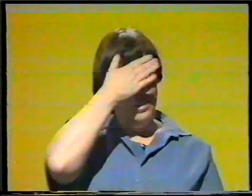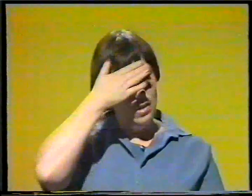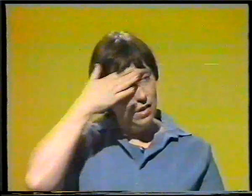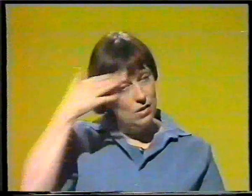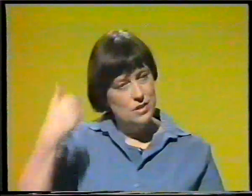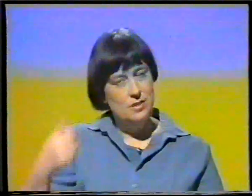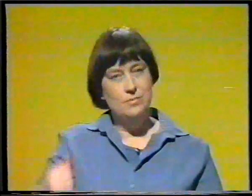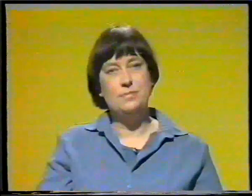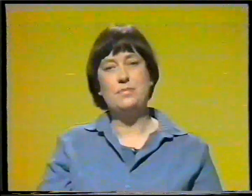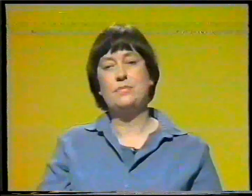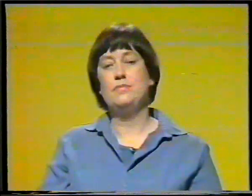Hot.